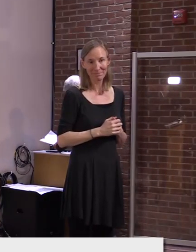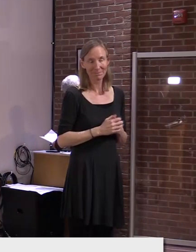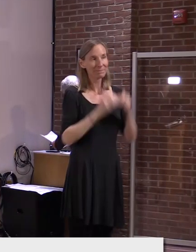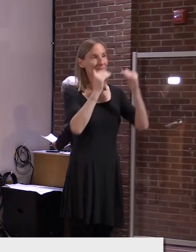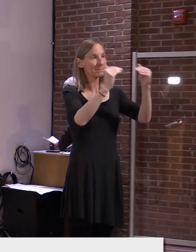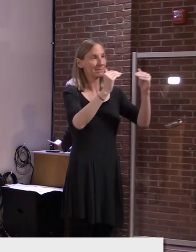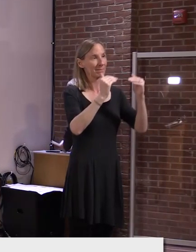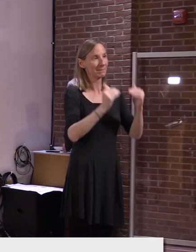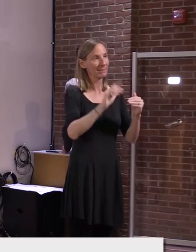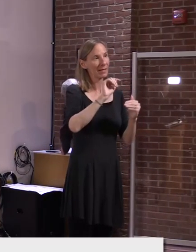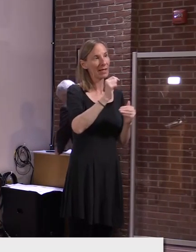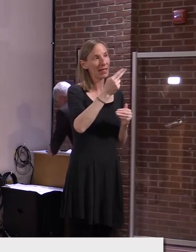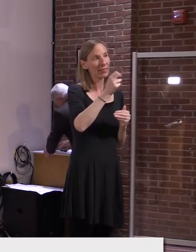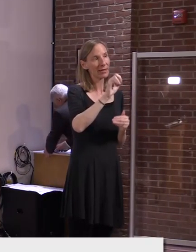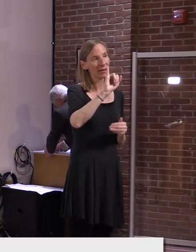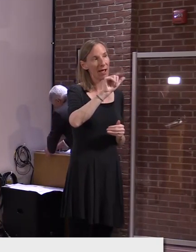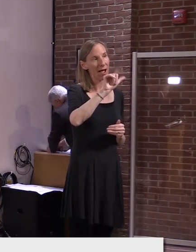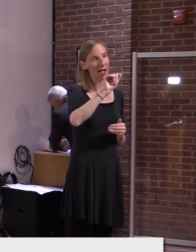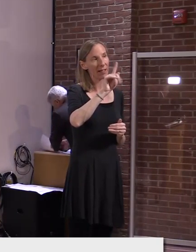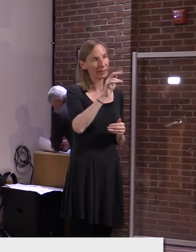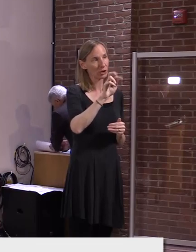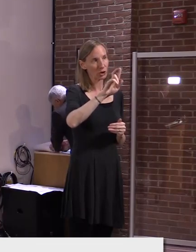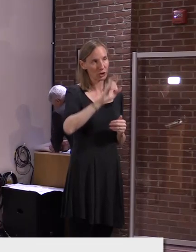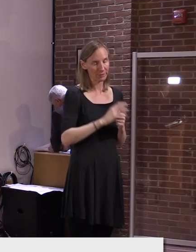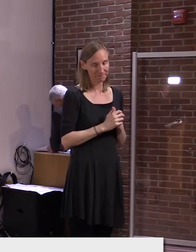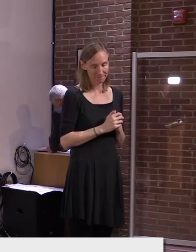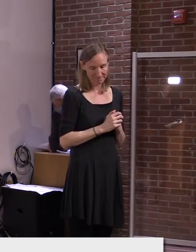Mike Donahue, the Islanders.